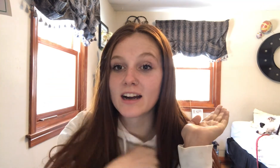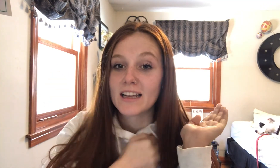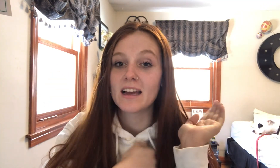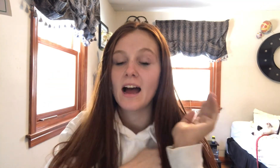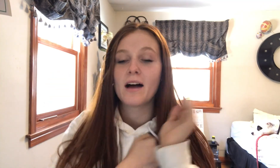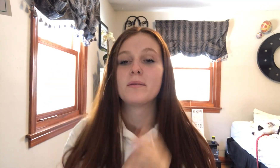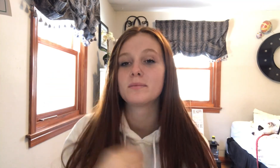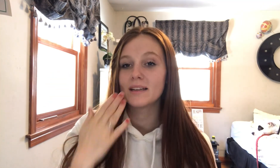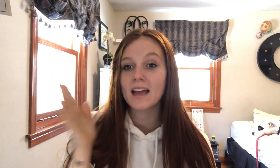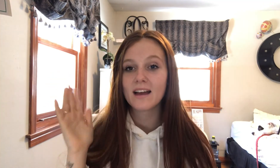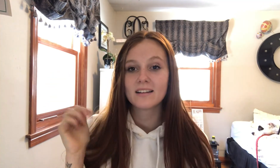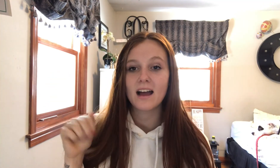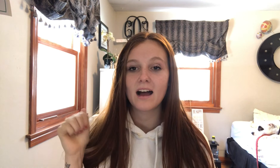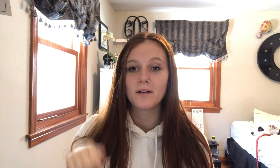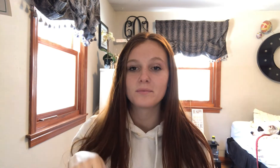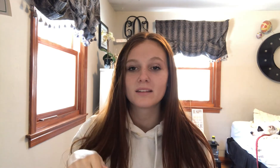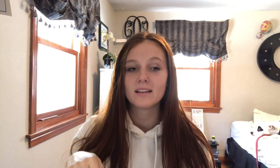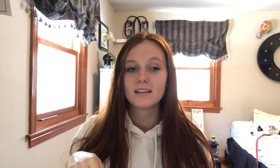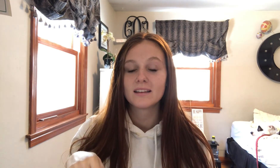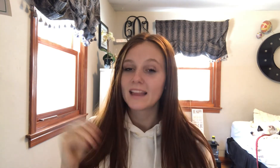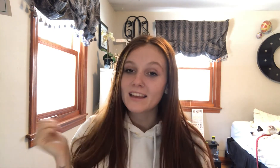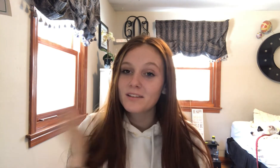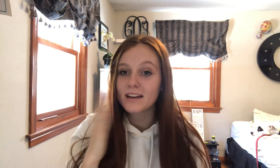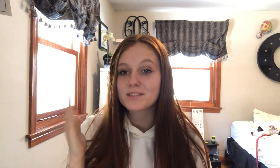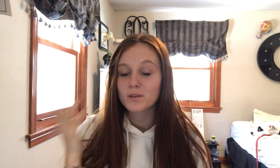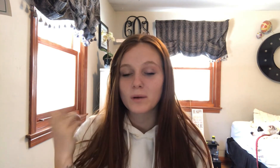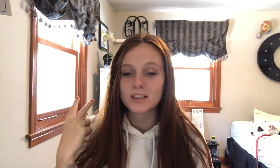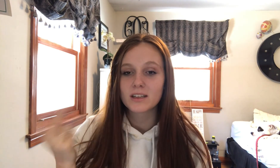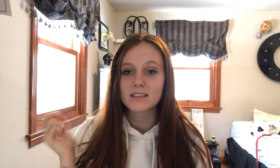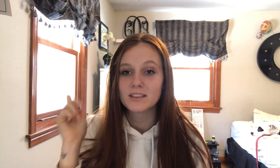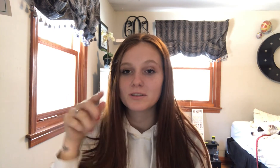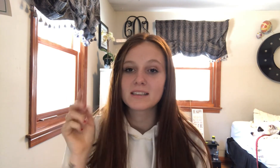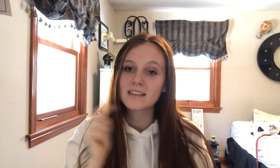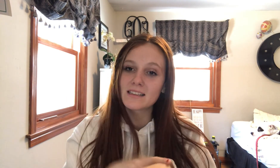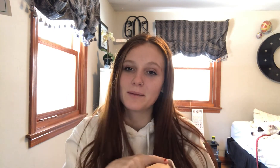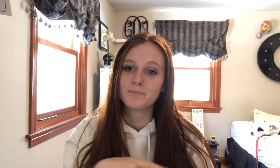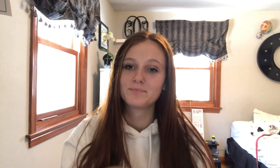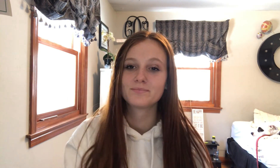sorry. But yeah, thank you guys for watching. I'll see you guys next time.